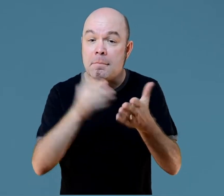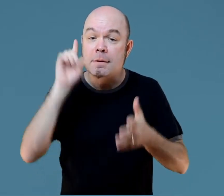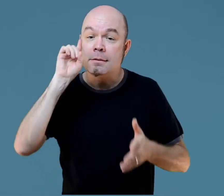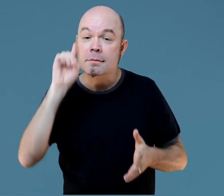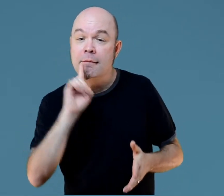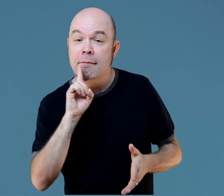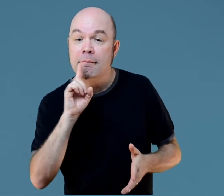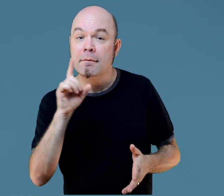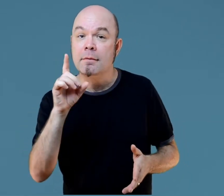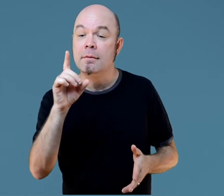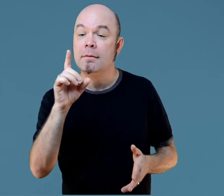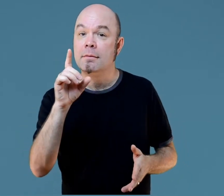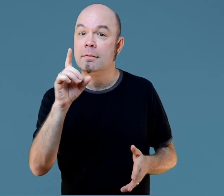But there are some deaf